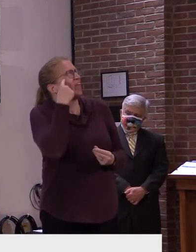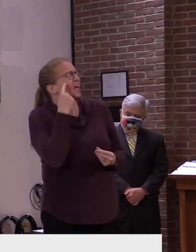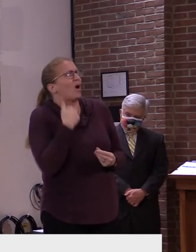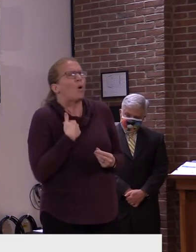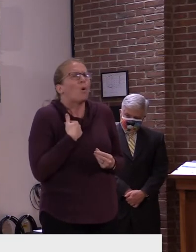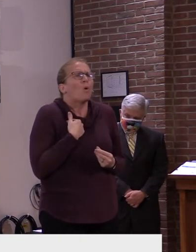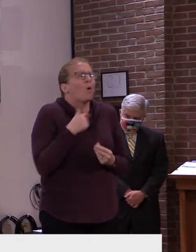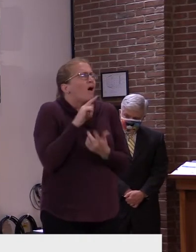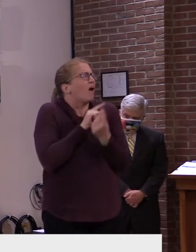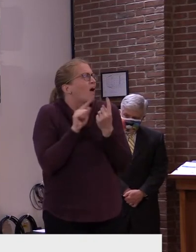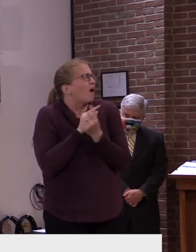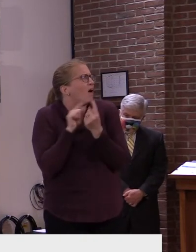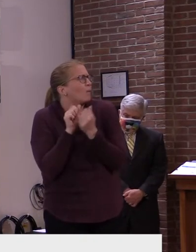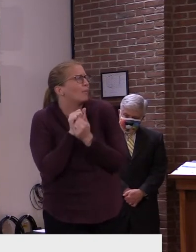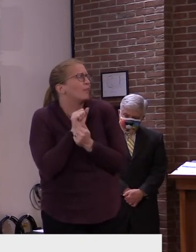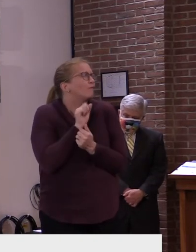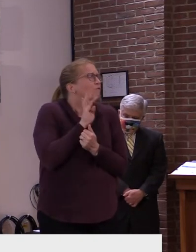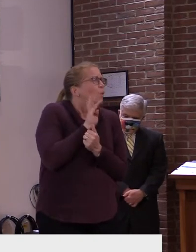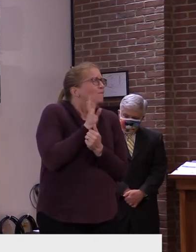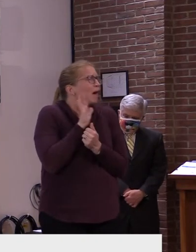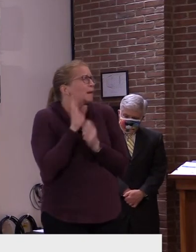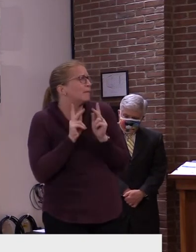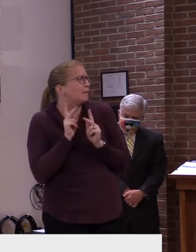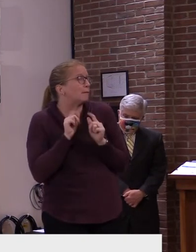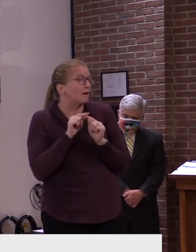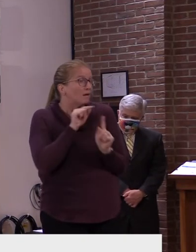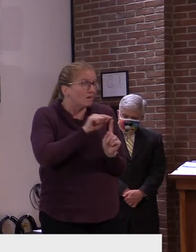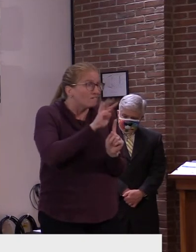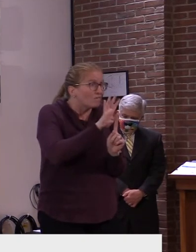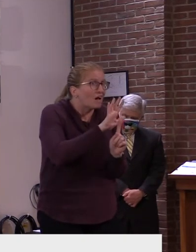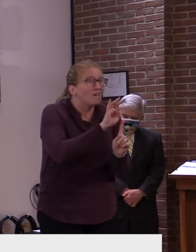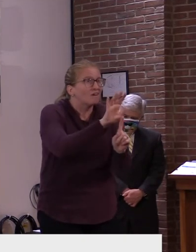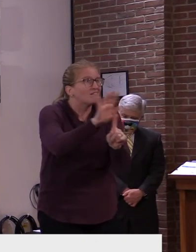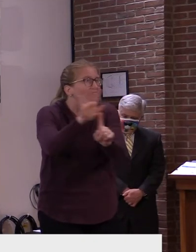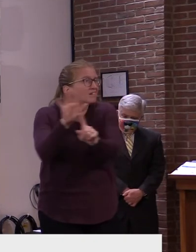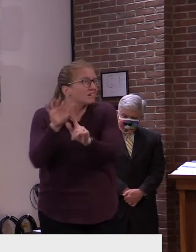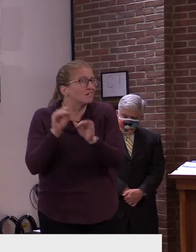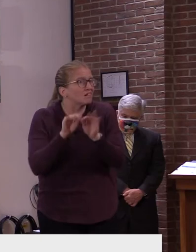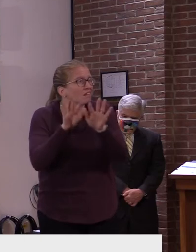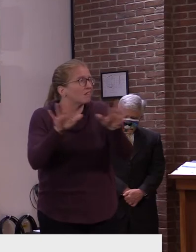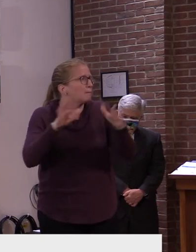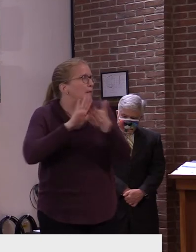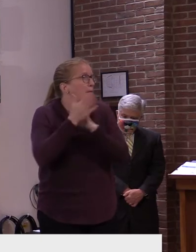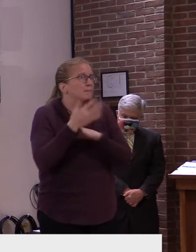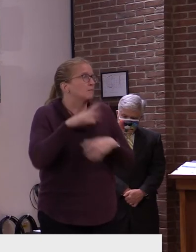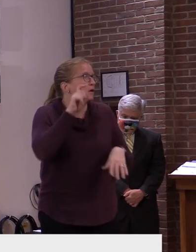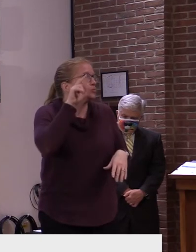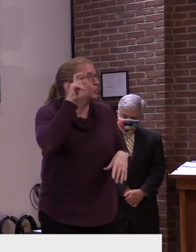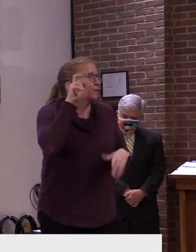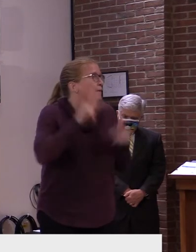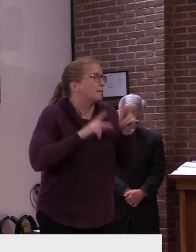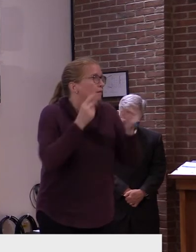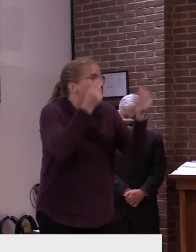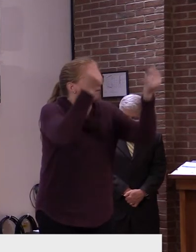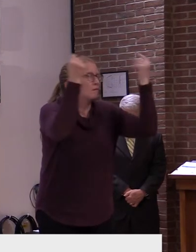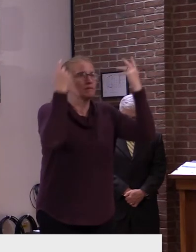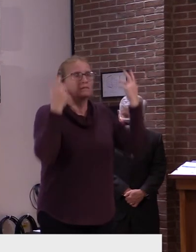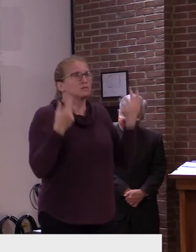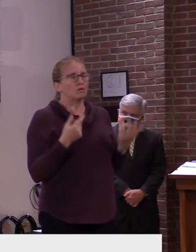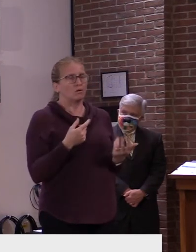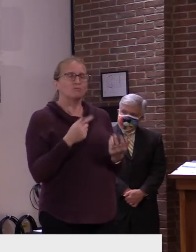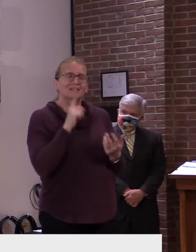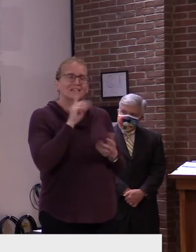that you have some sort of defense from it, but all you can do is mitigate it to the best of your ability. But in an